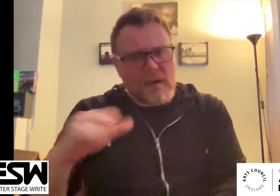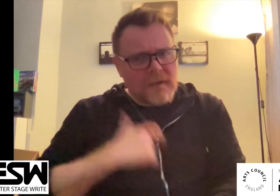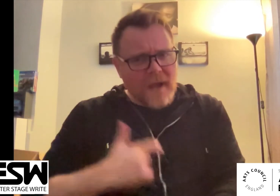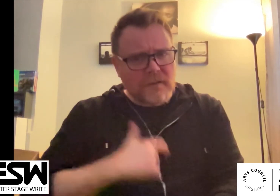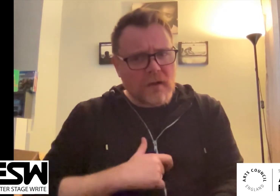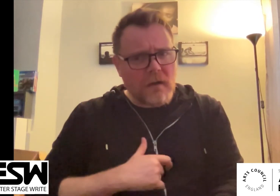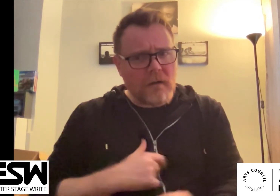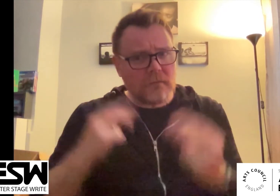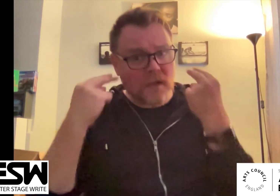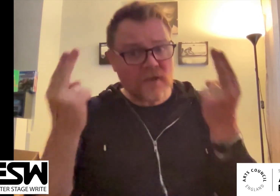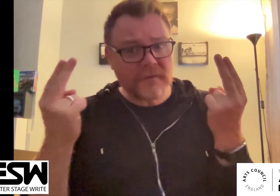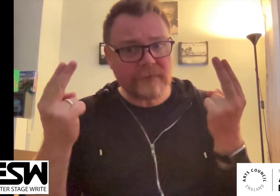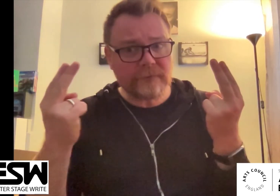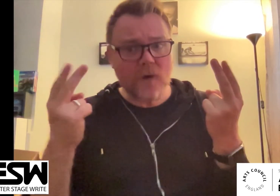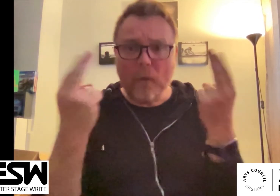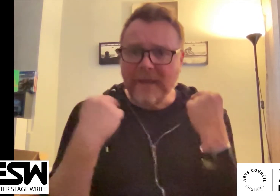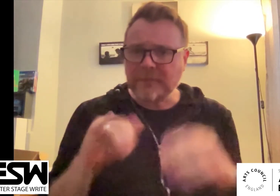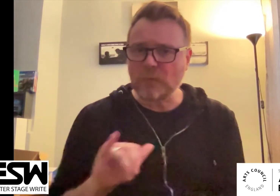Is your character assertive or passive?